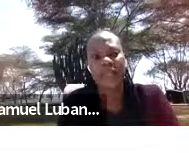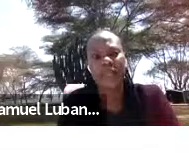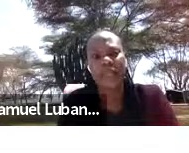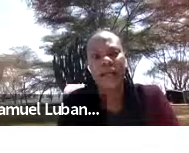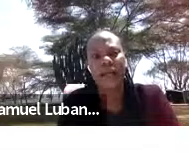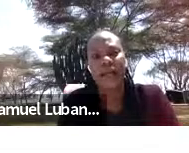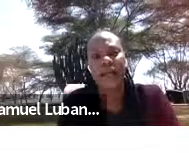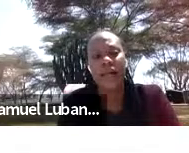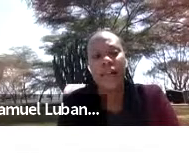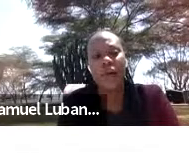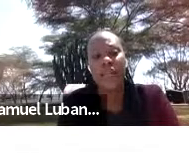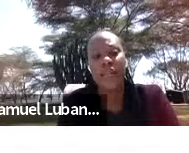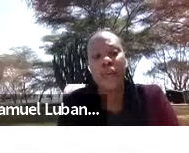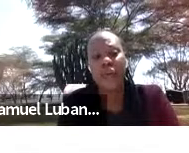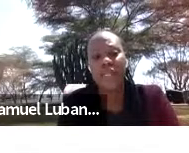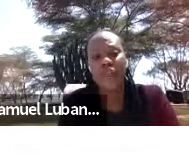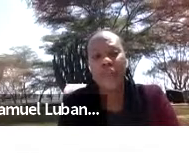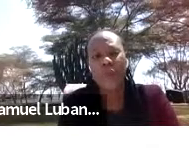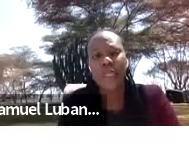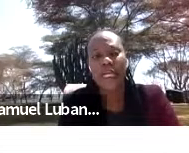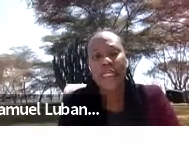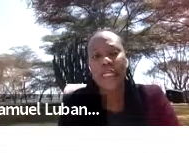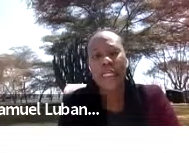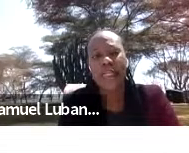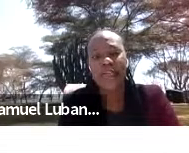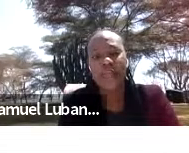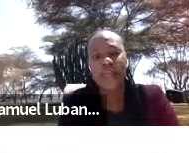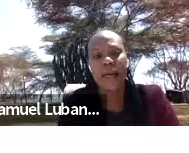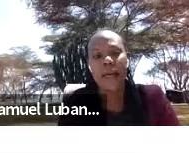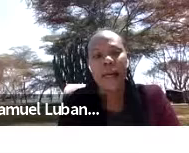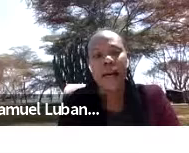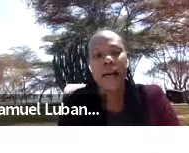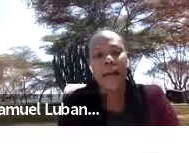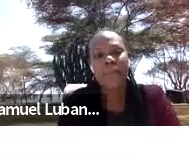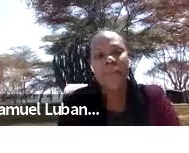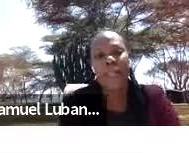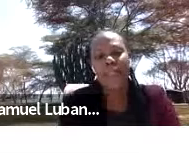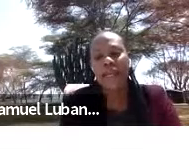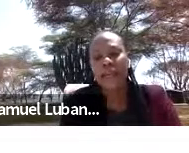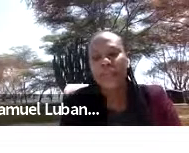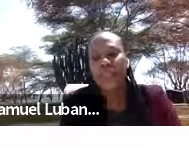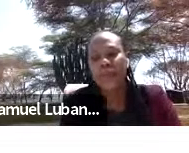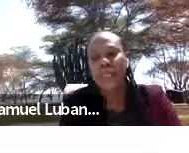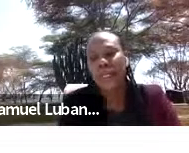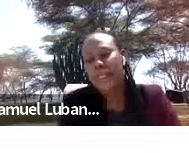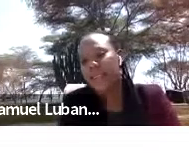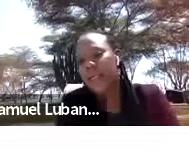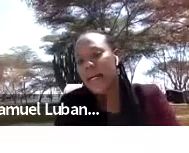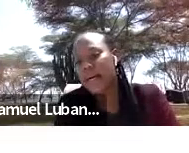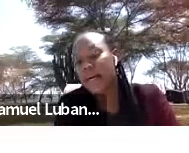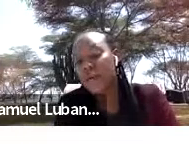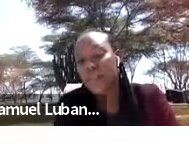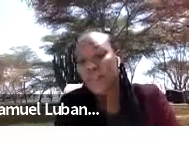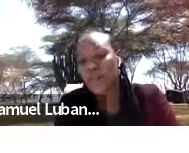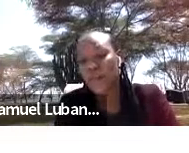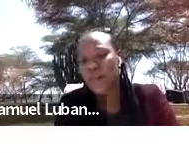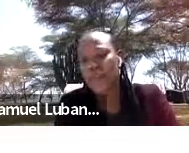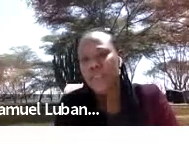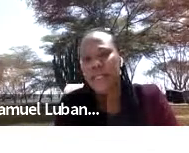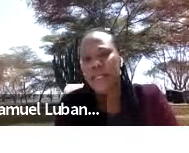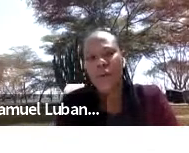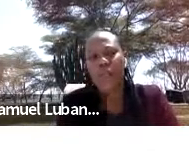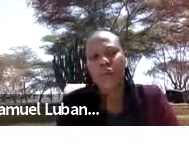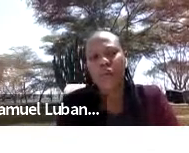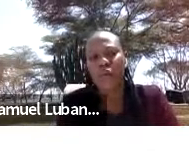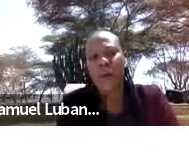50%, and closely following Kitui and Kilifi. And then peculiarly, for some of you,